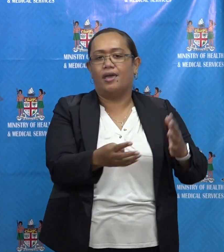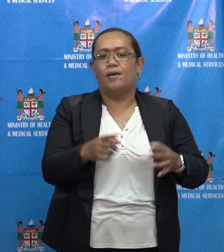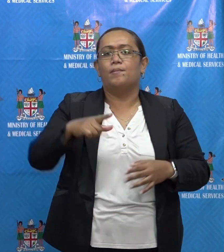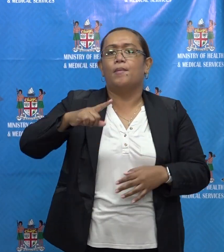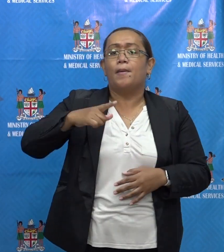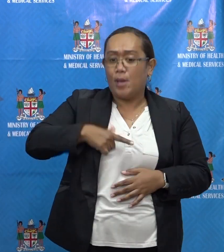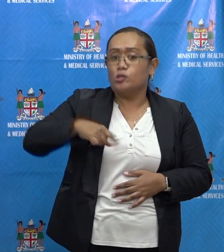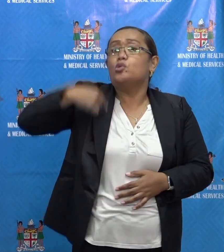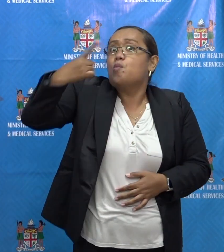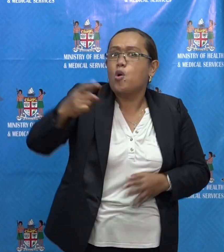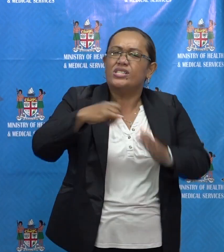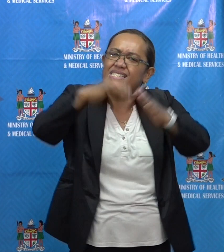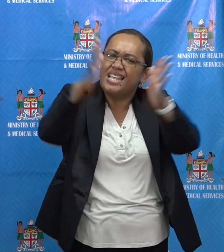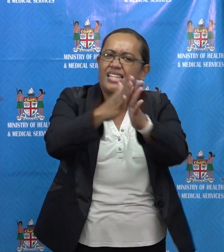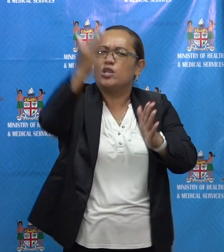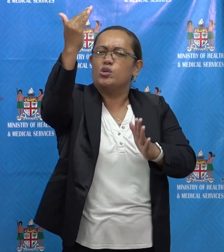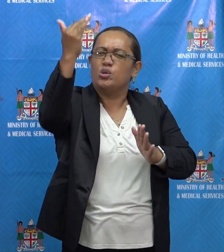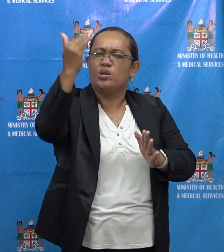do everybody.